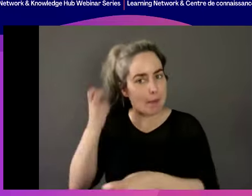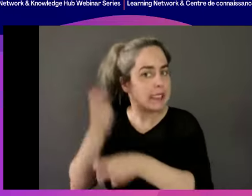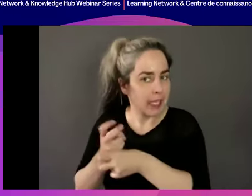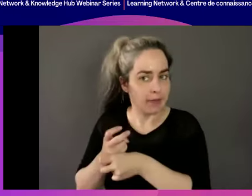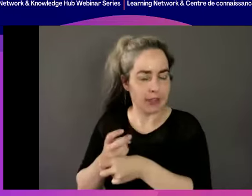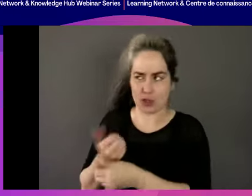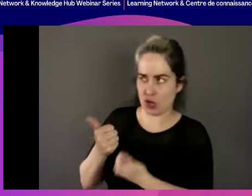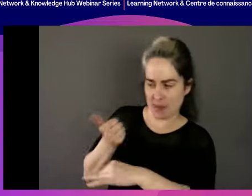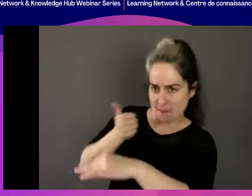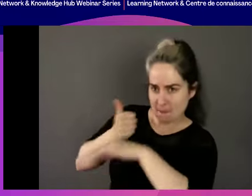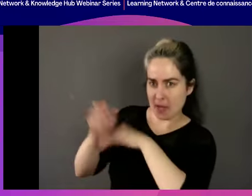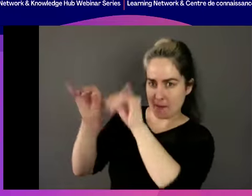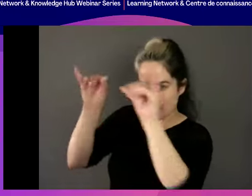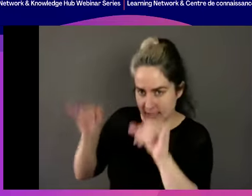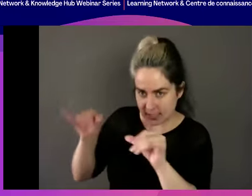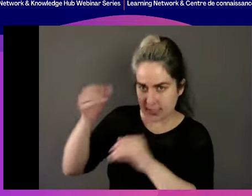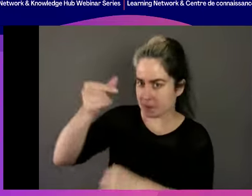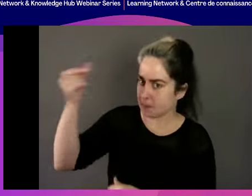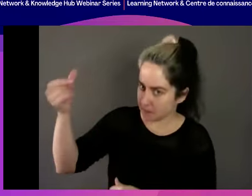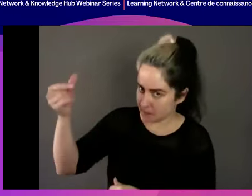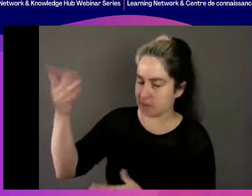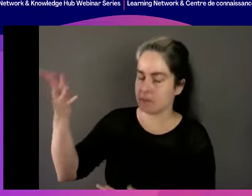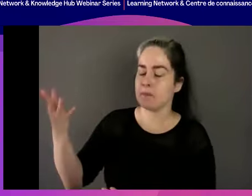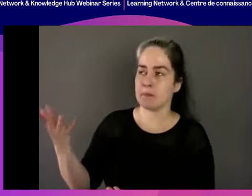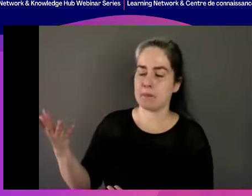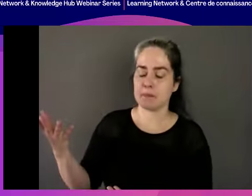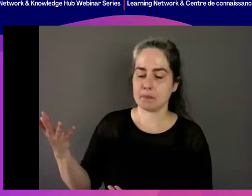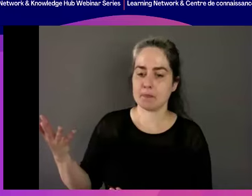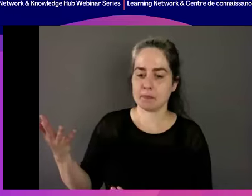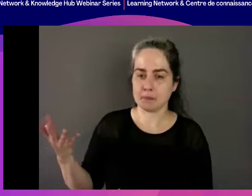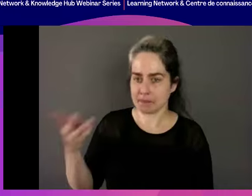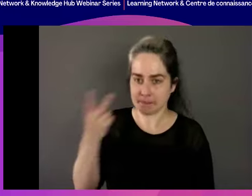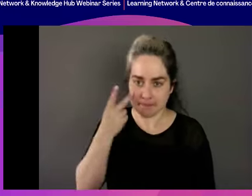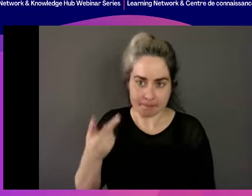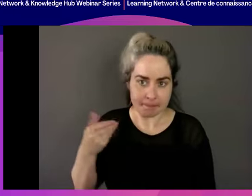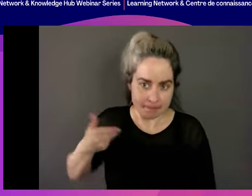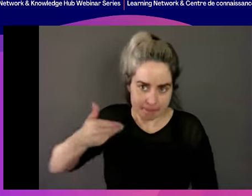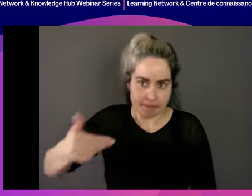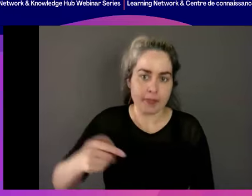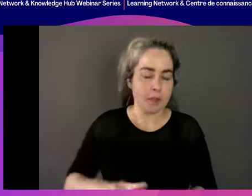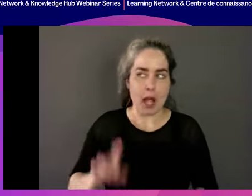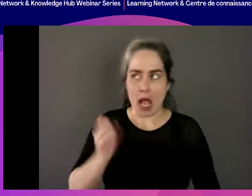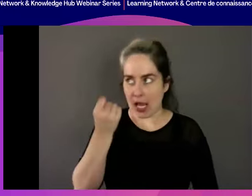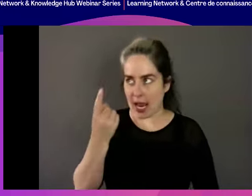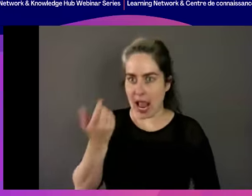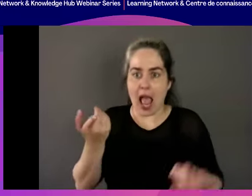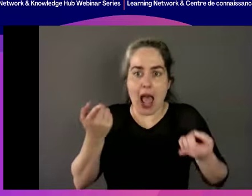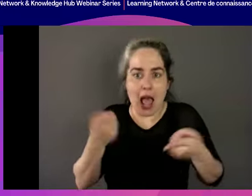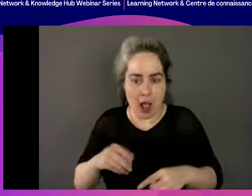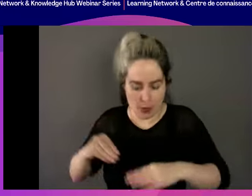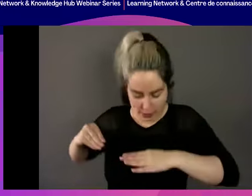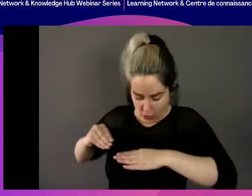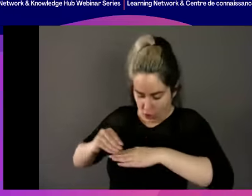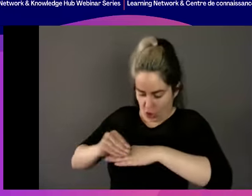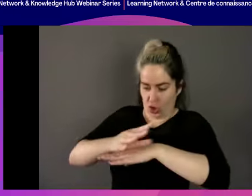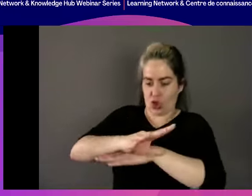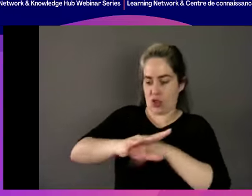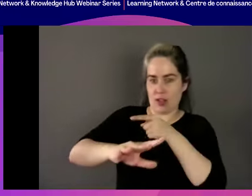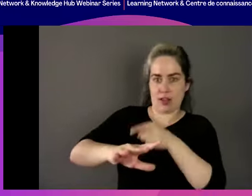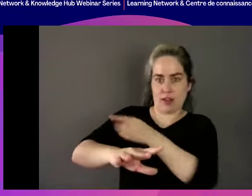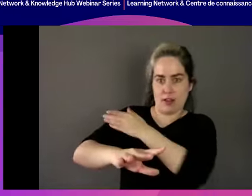over time, but understanding how that has come to be, and again recognizing the complexities